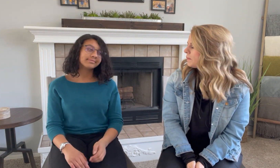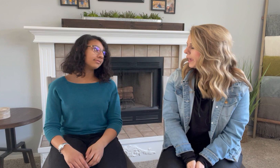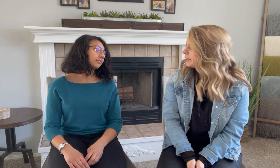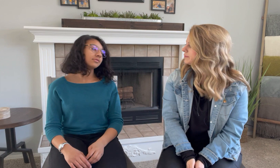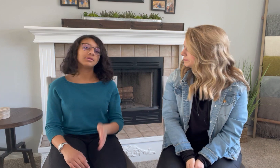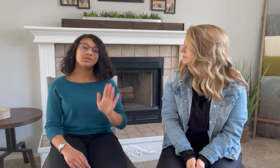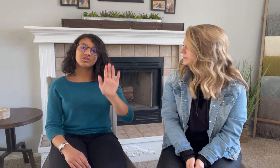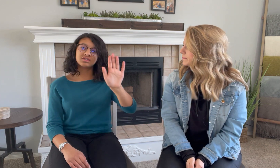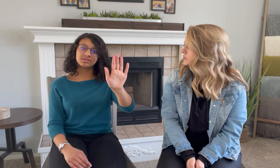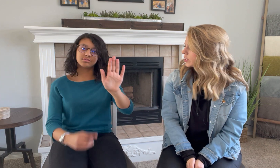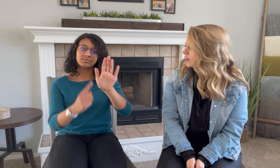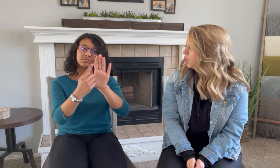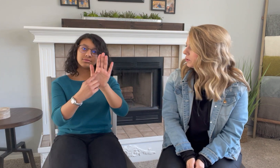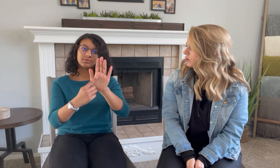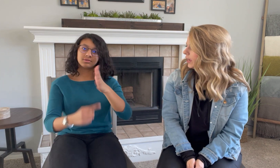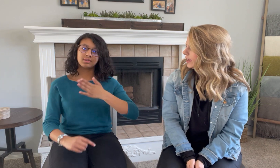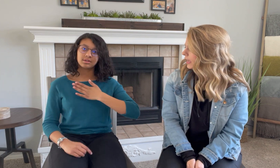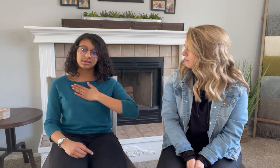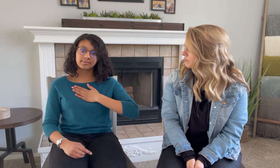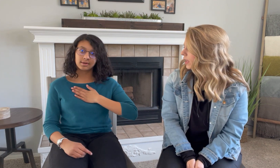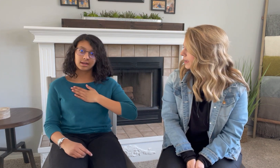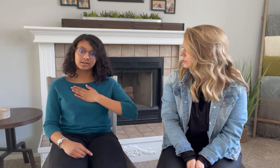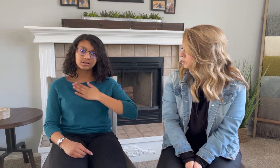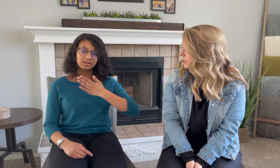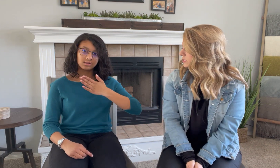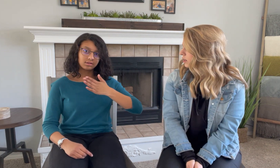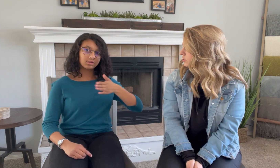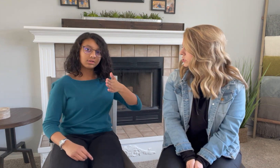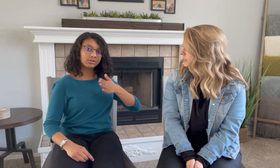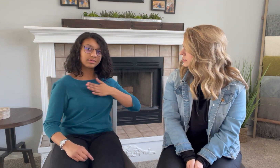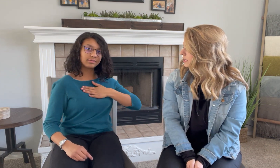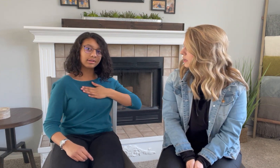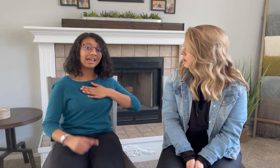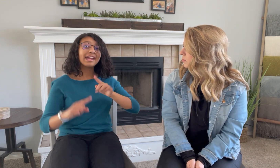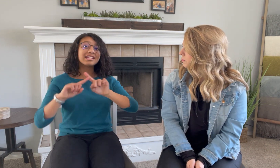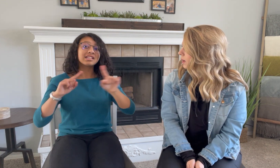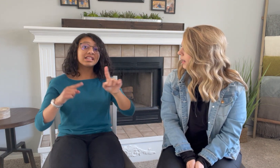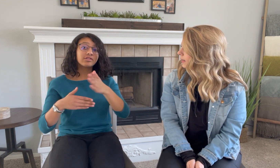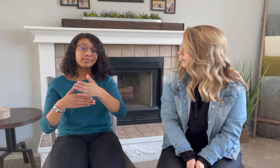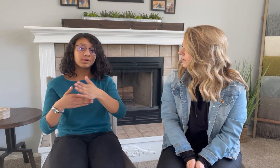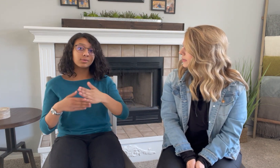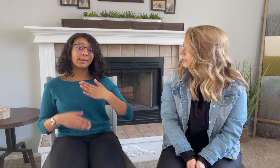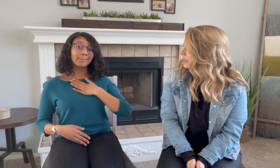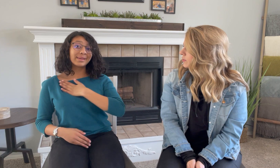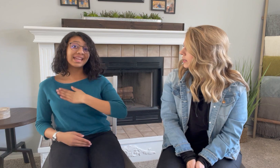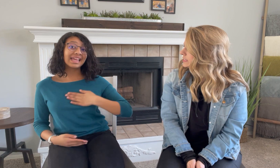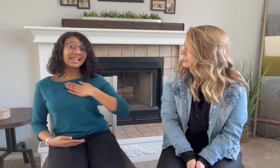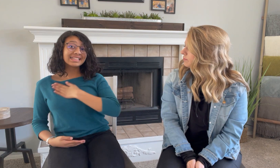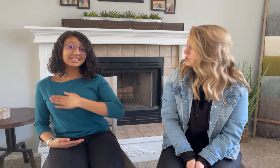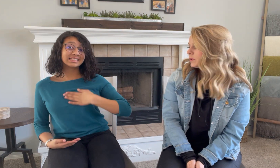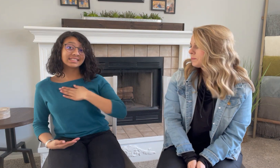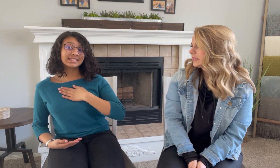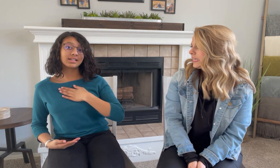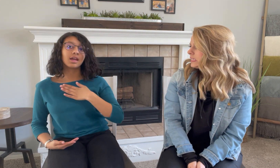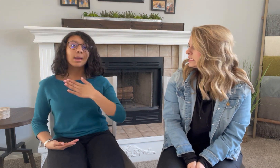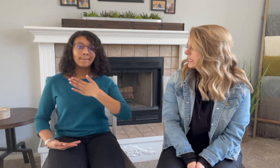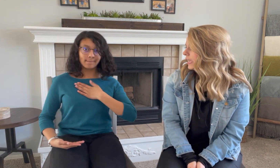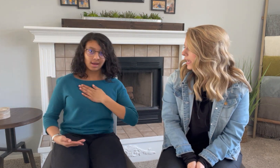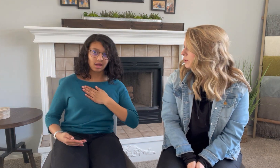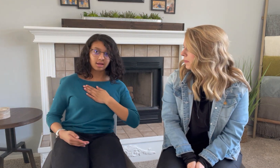mine. So you're gonna open your hand, have it flat, and just place it on your chest. My, and there is a difference between please and my